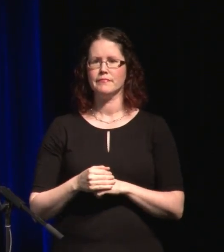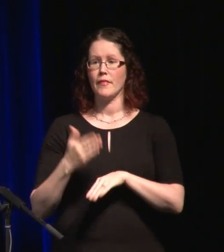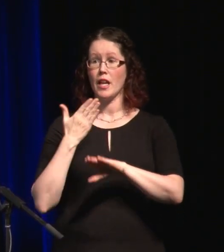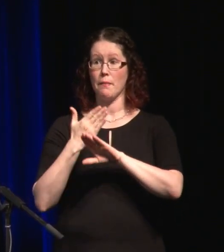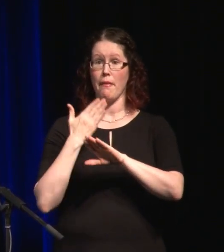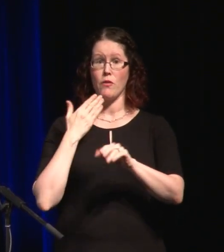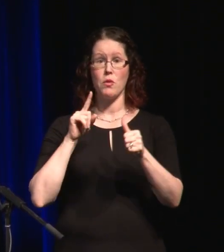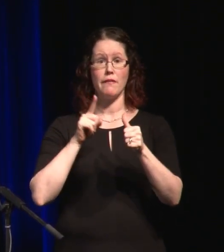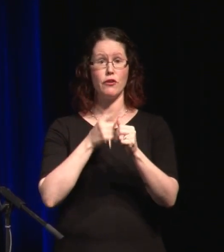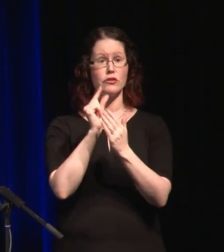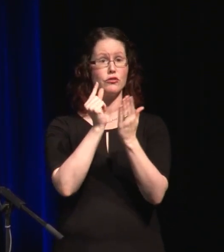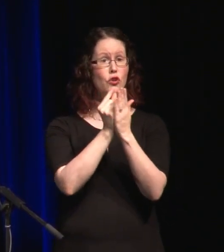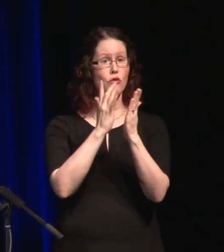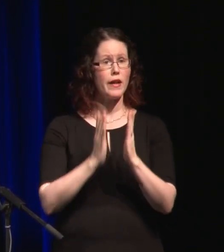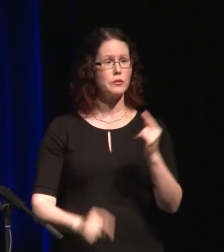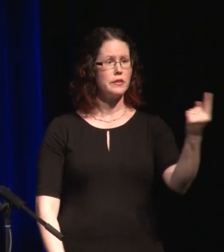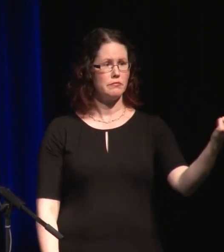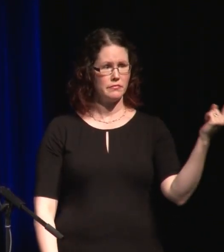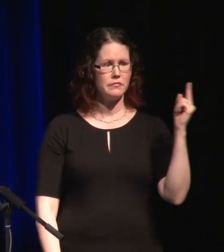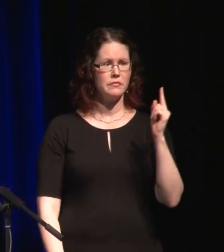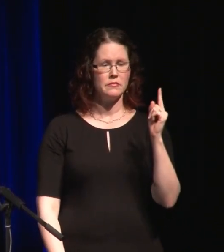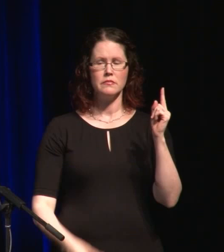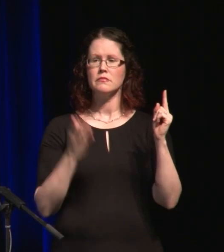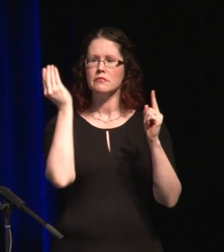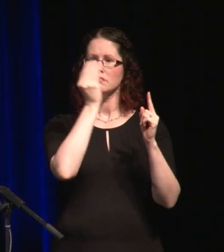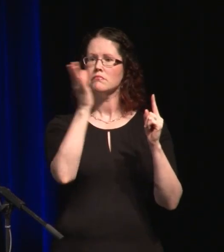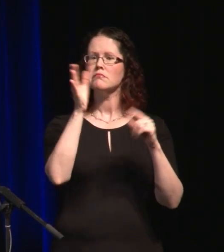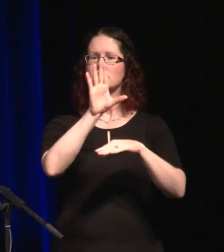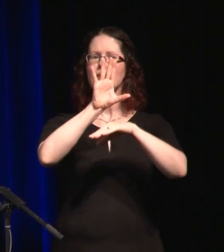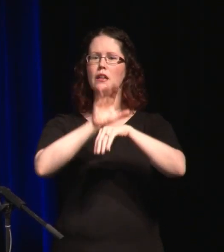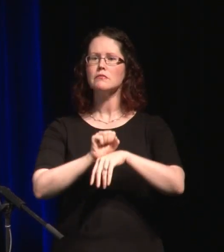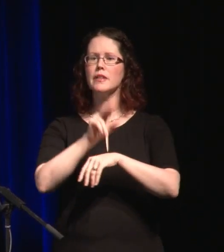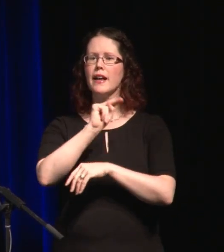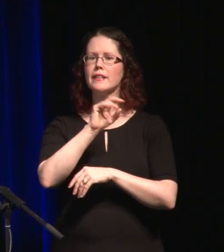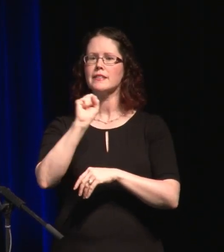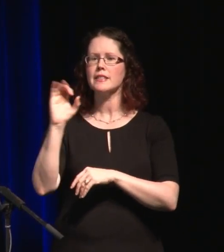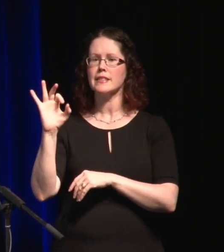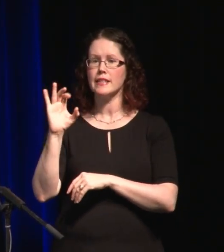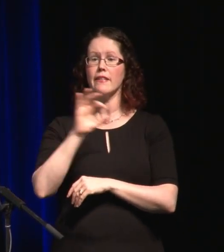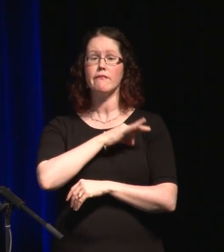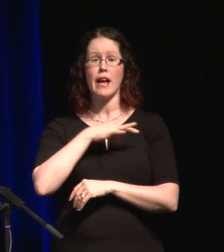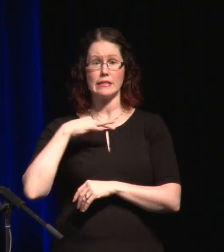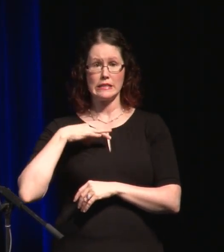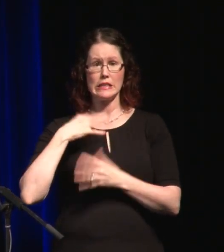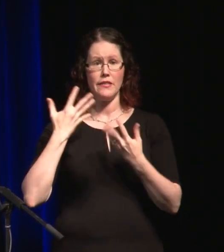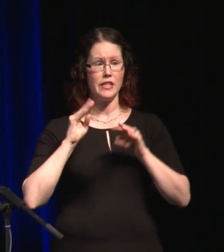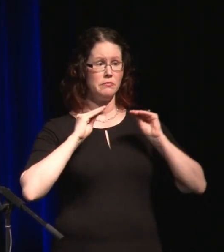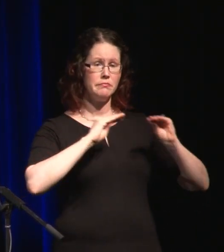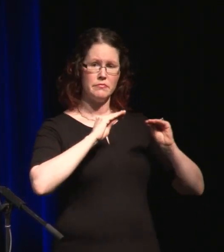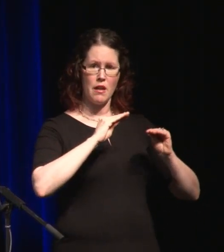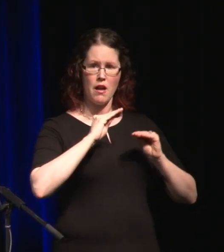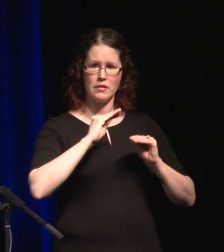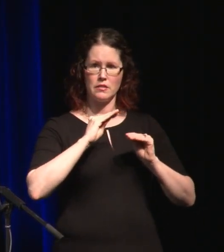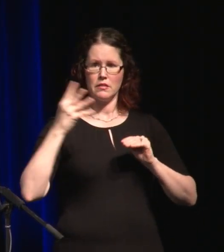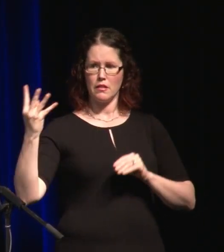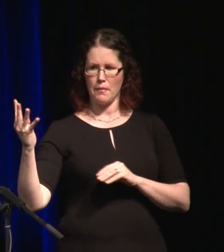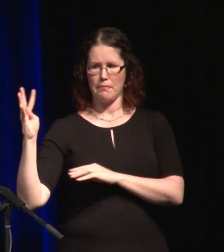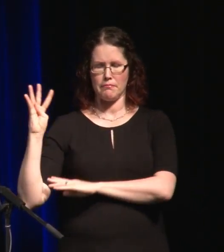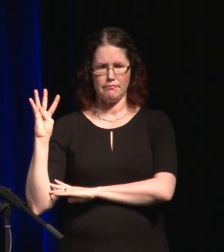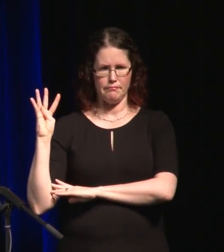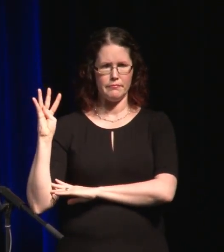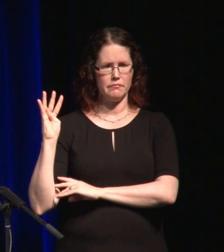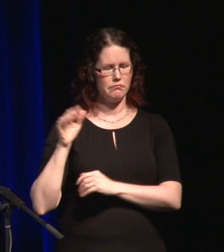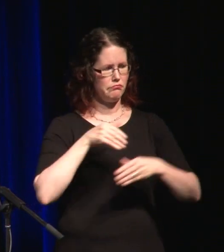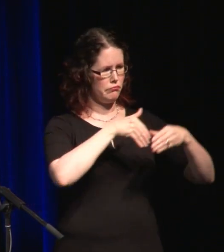the first graduate, however, it is our custom to invite faculty members who have taught our grads to join us to congratulate